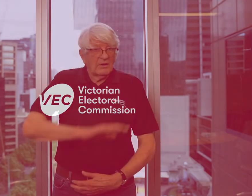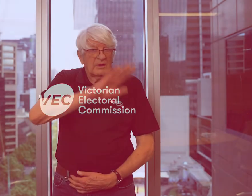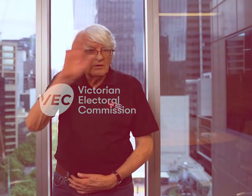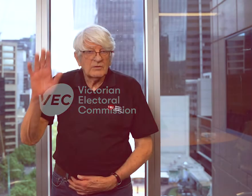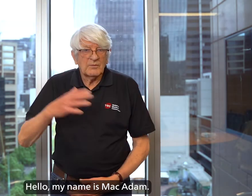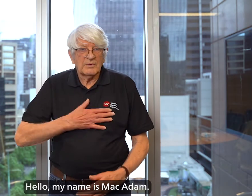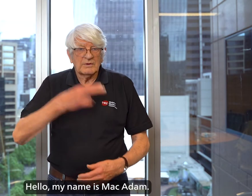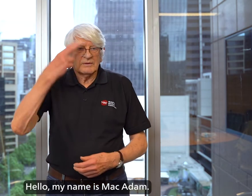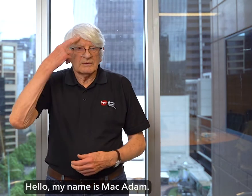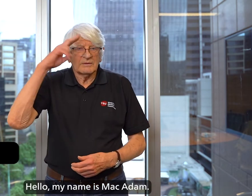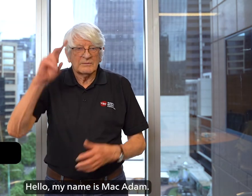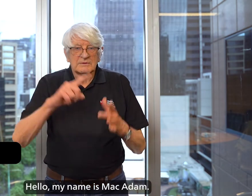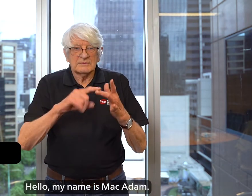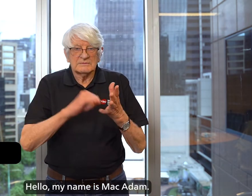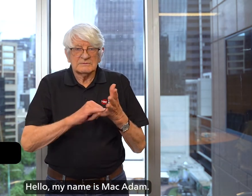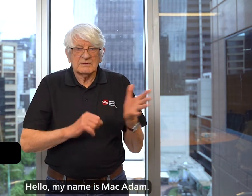Hello, my name is Mac Adam.